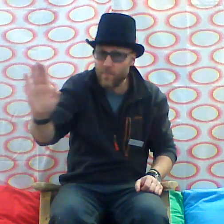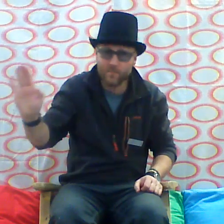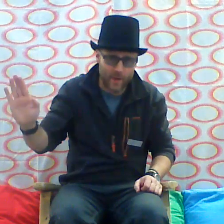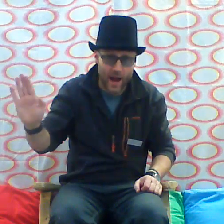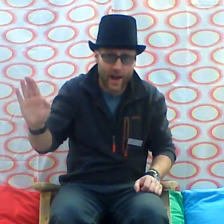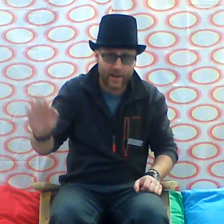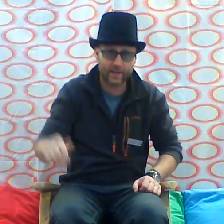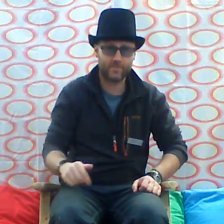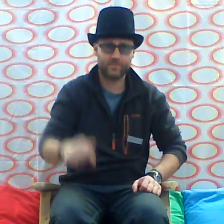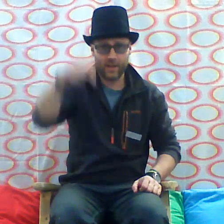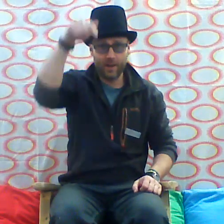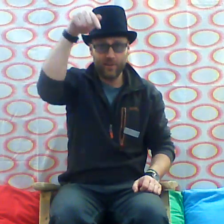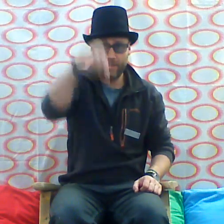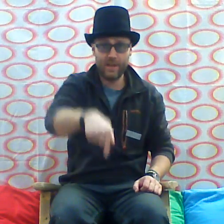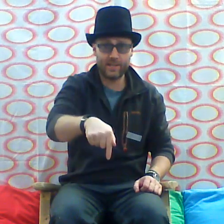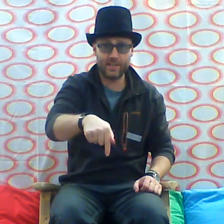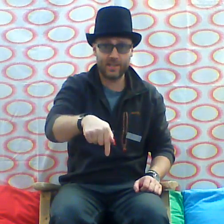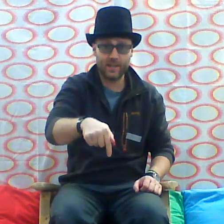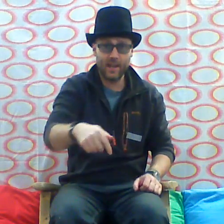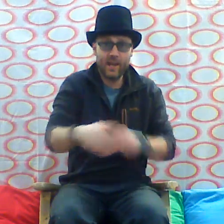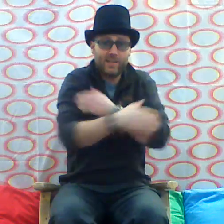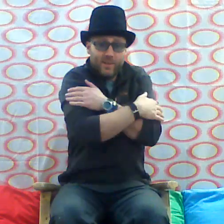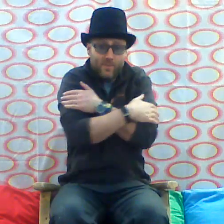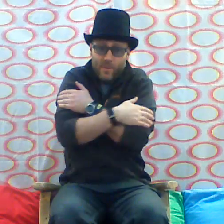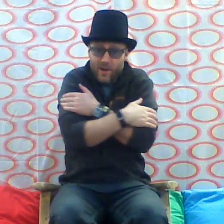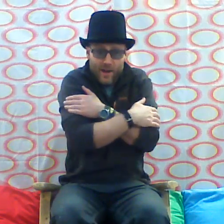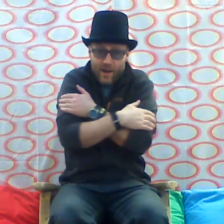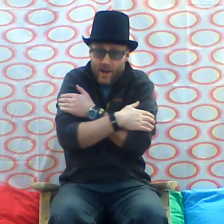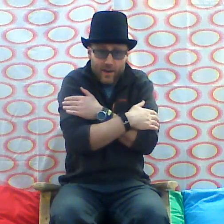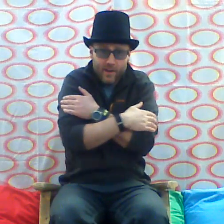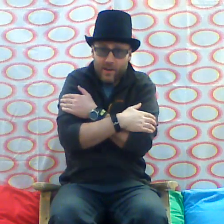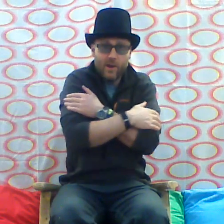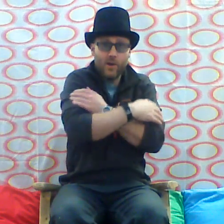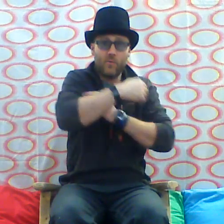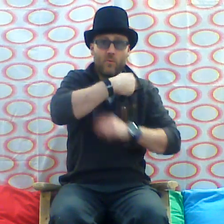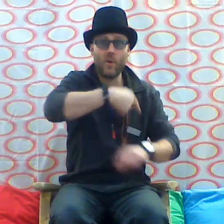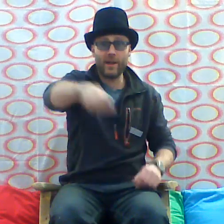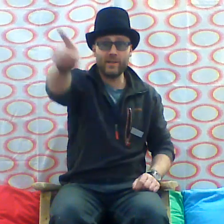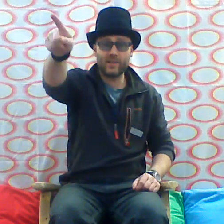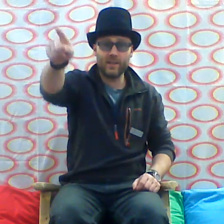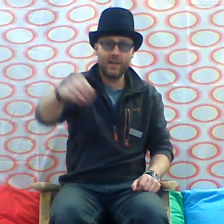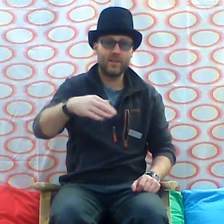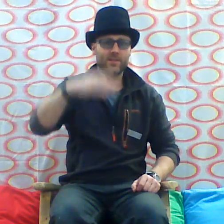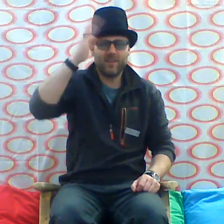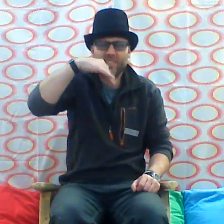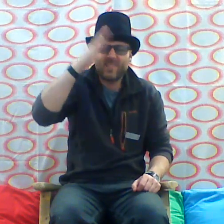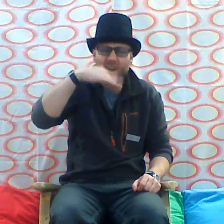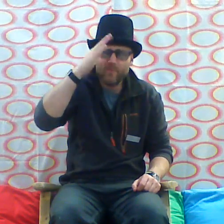back. This is the bear who went to the dump